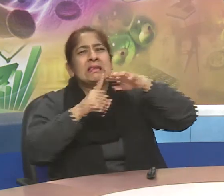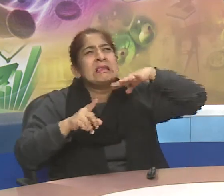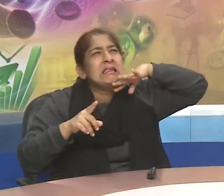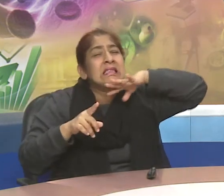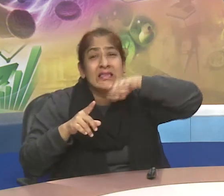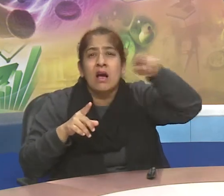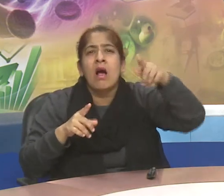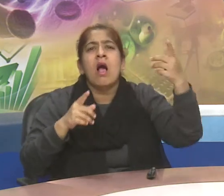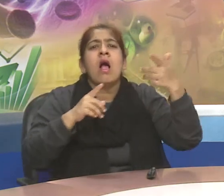what is the